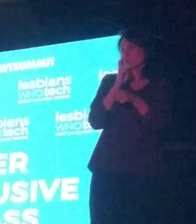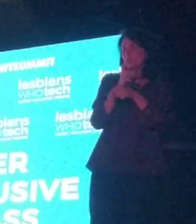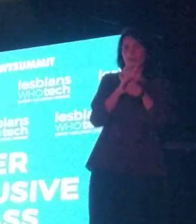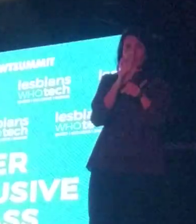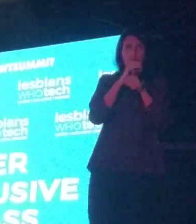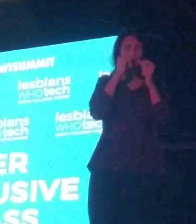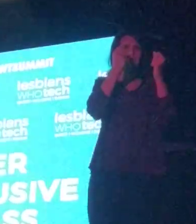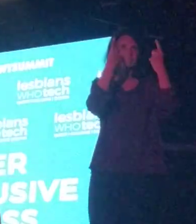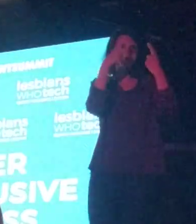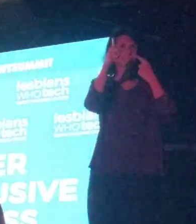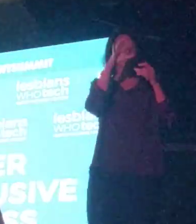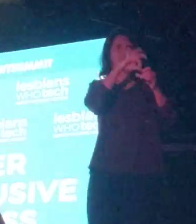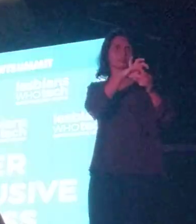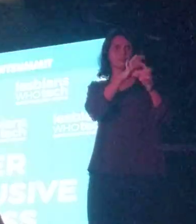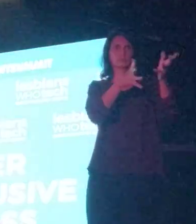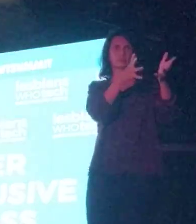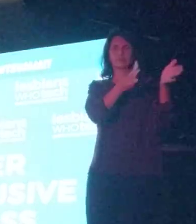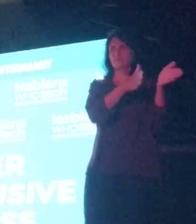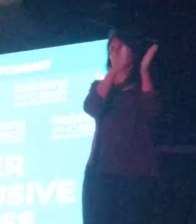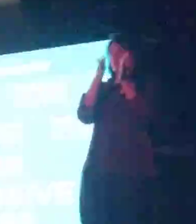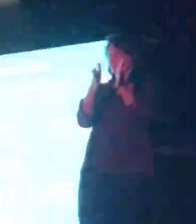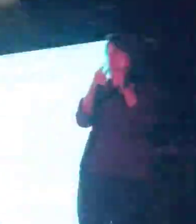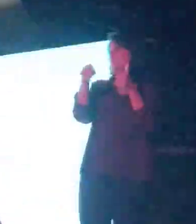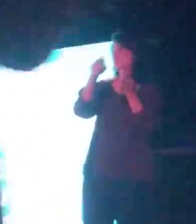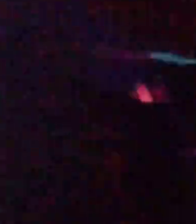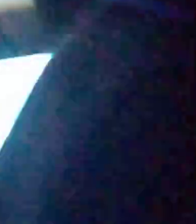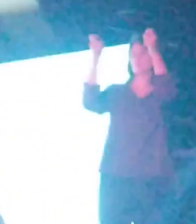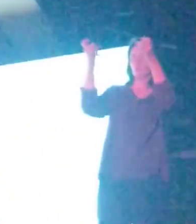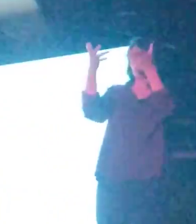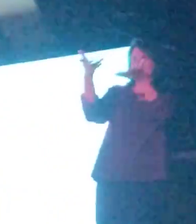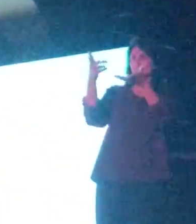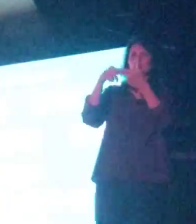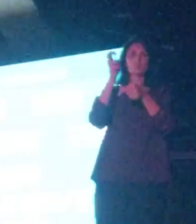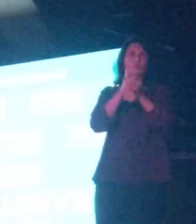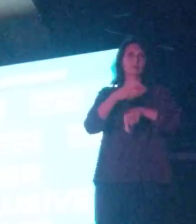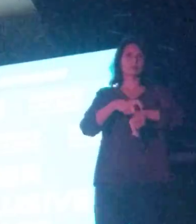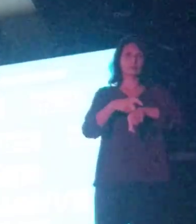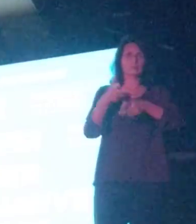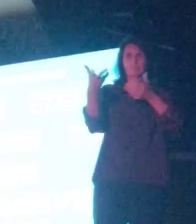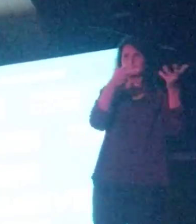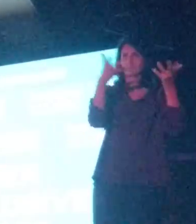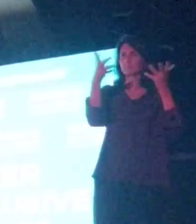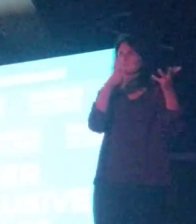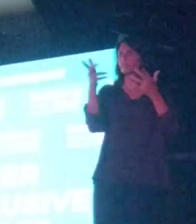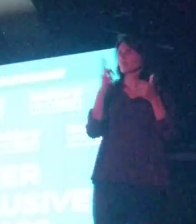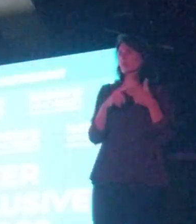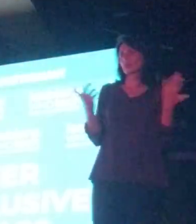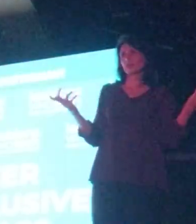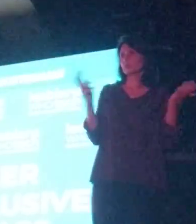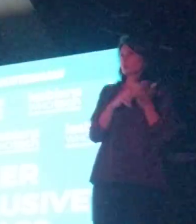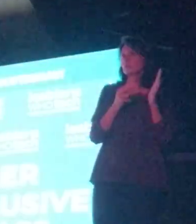then initially had a hard time making sense of the administration, and they just are drinking from fire hoses all the